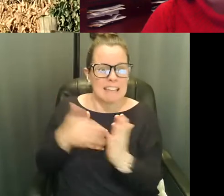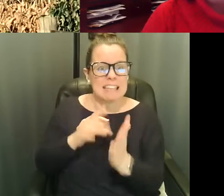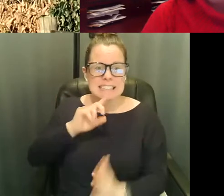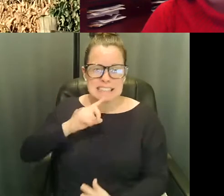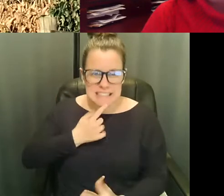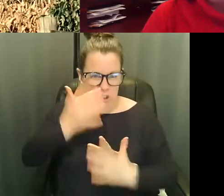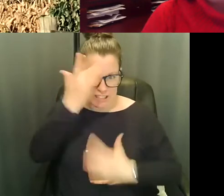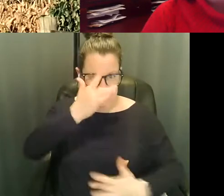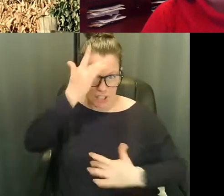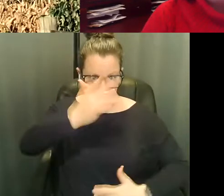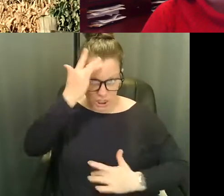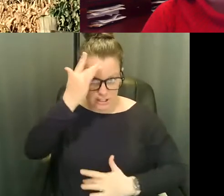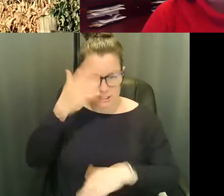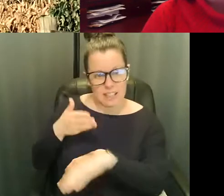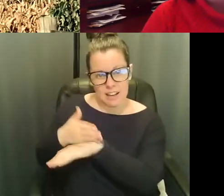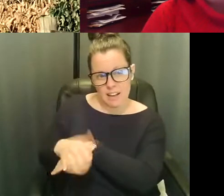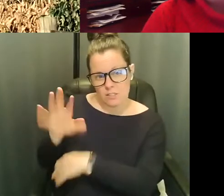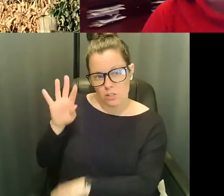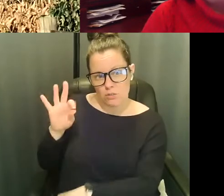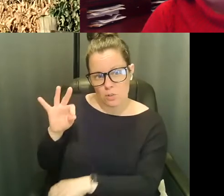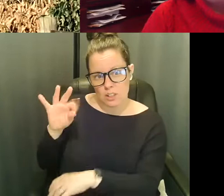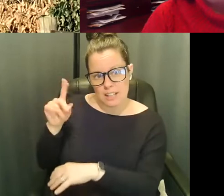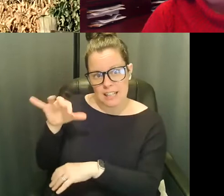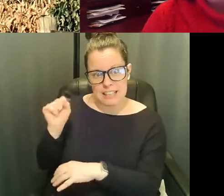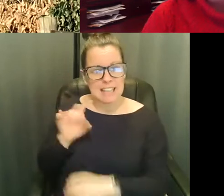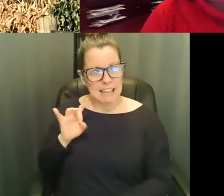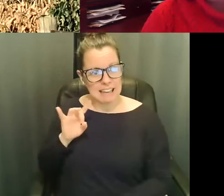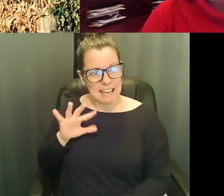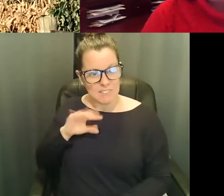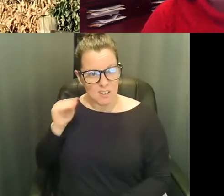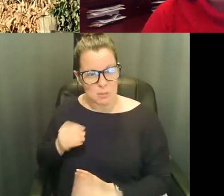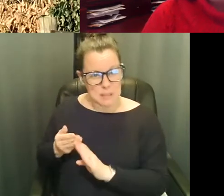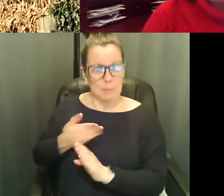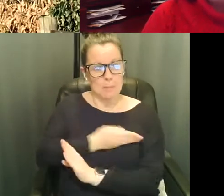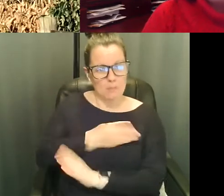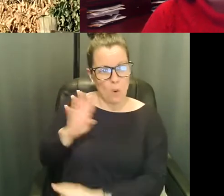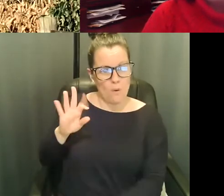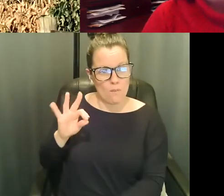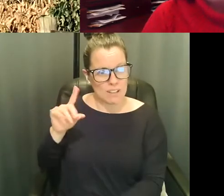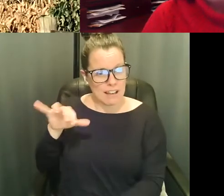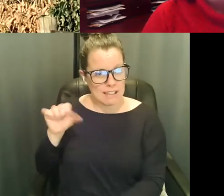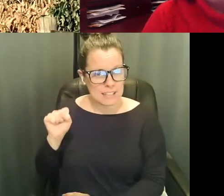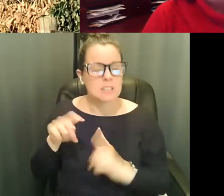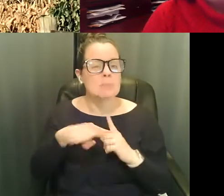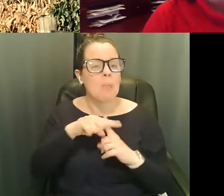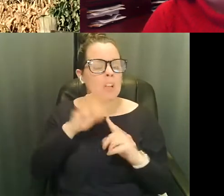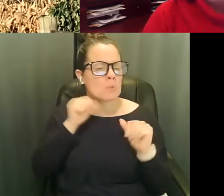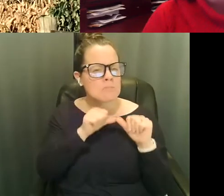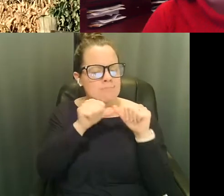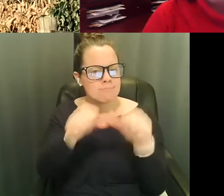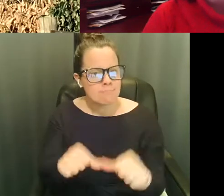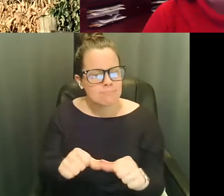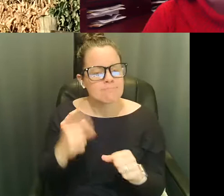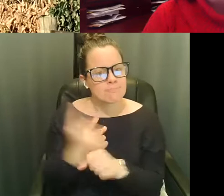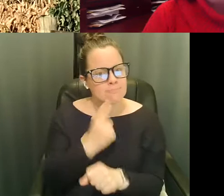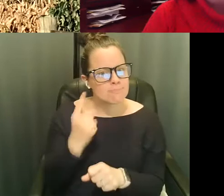death after 49 days and 85% before that. Plus, we will continue to get regular and